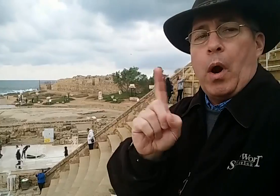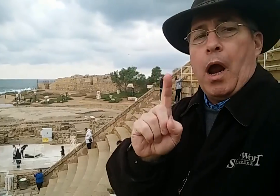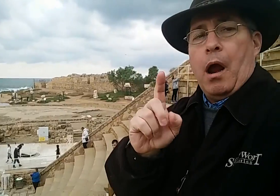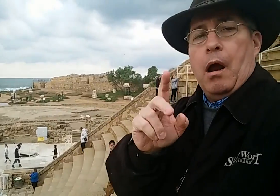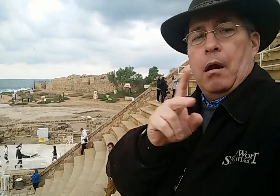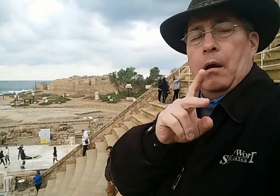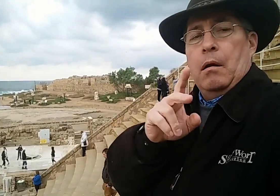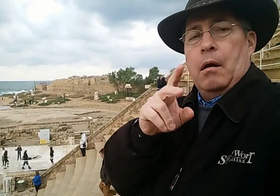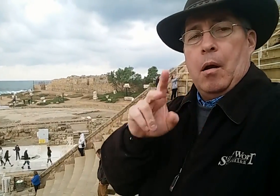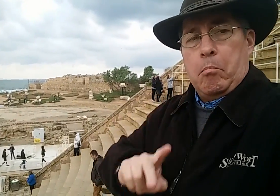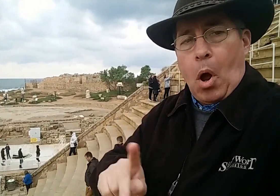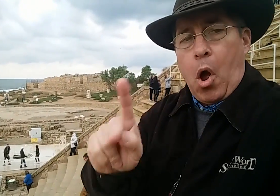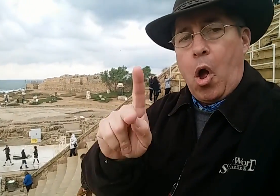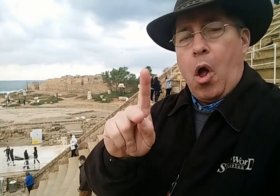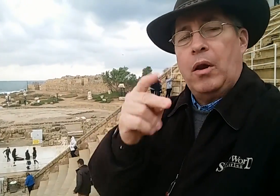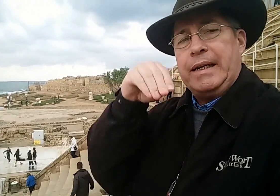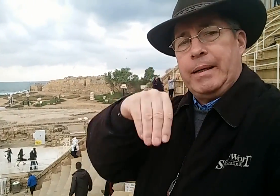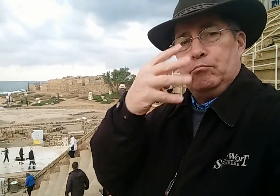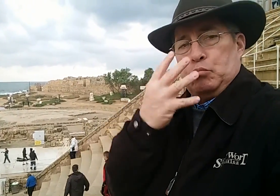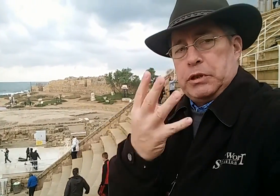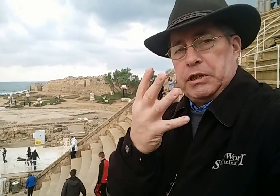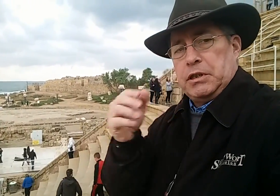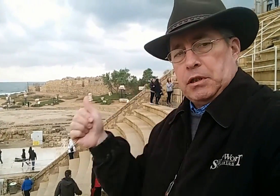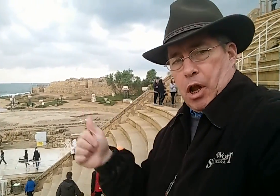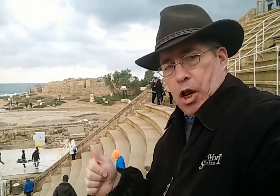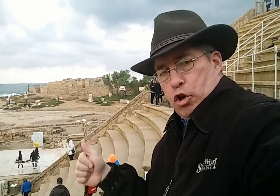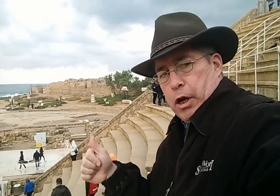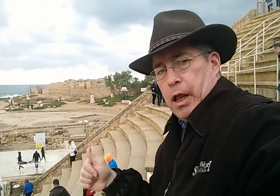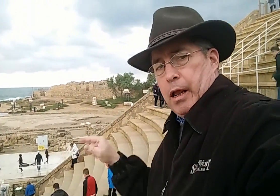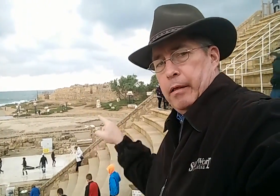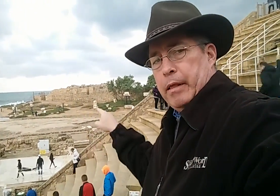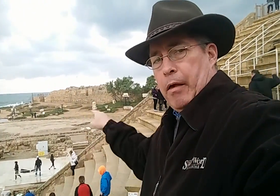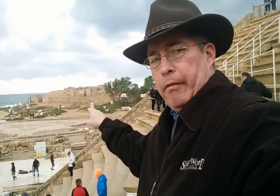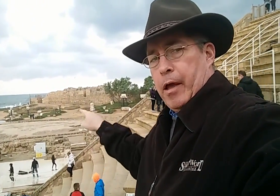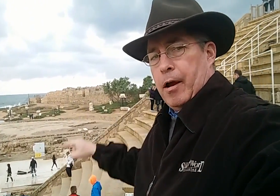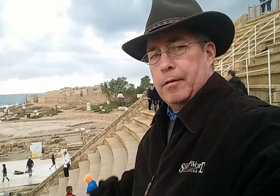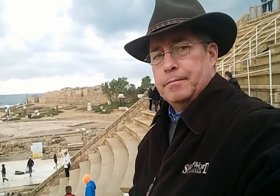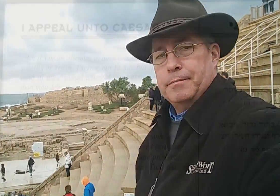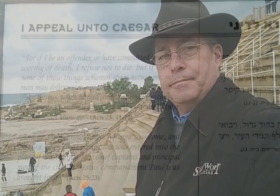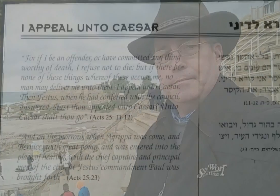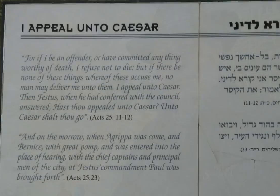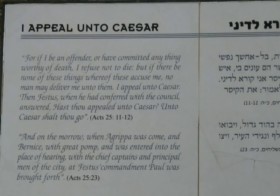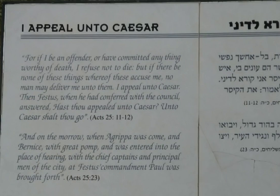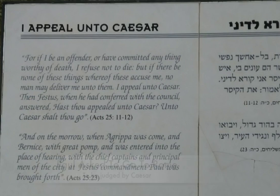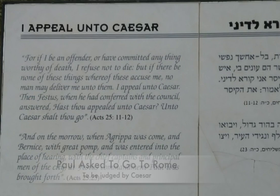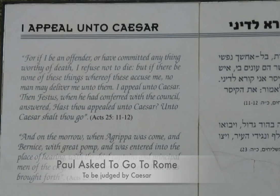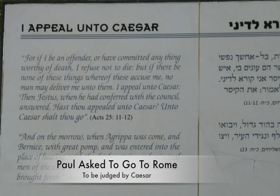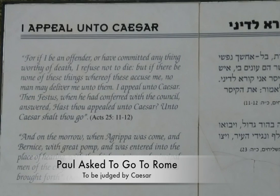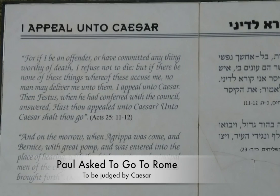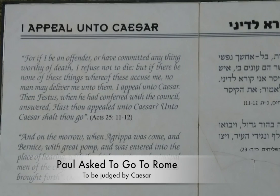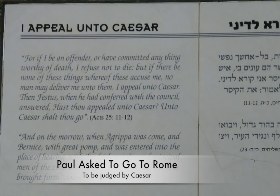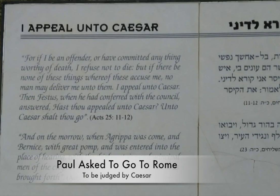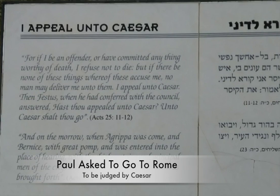Could be where Paul was in prison, in the dungeon, the basement down there.